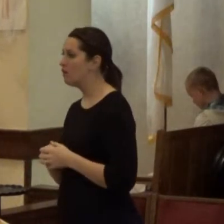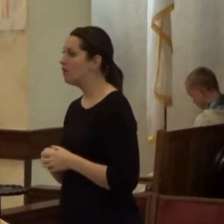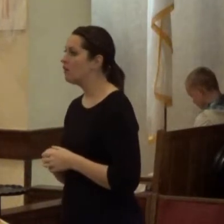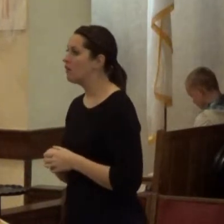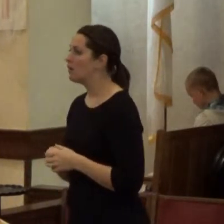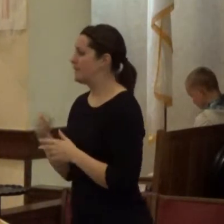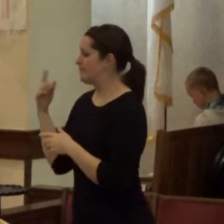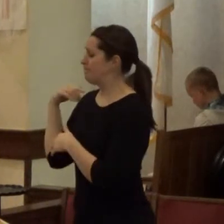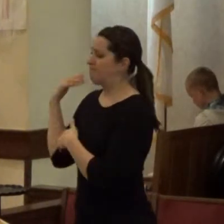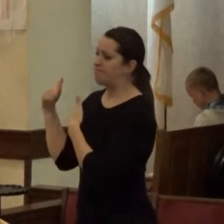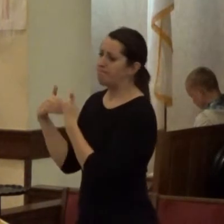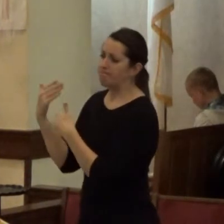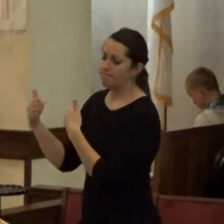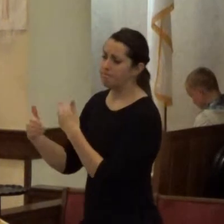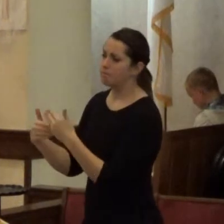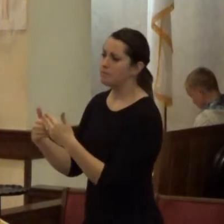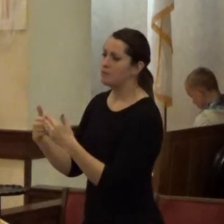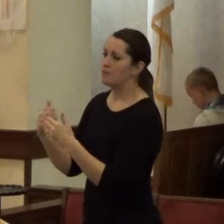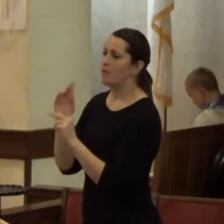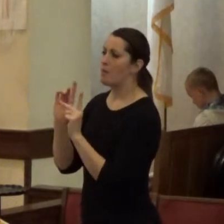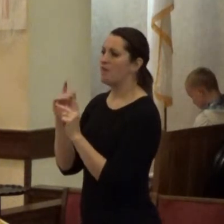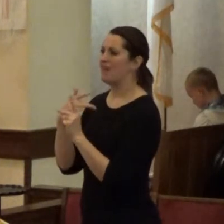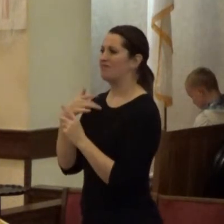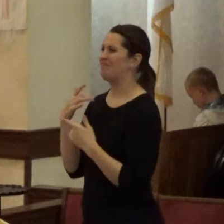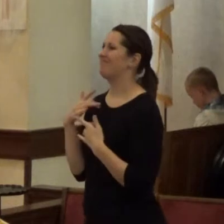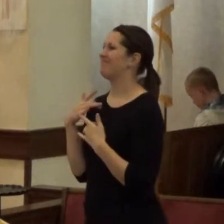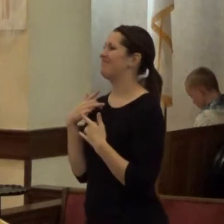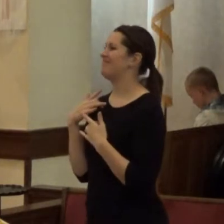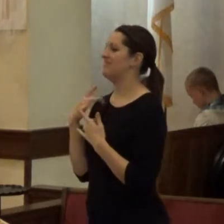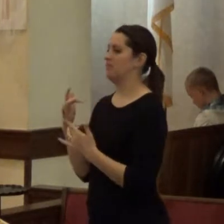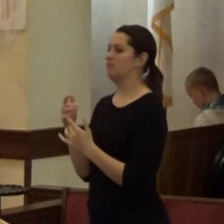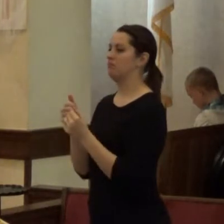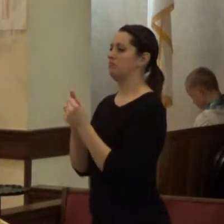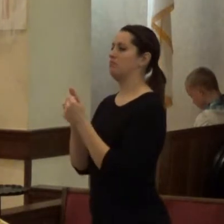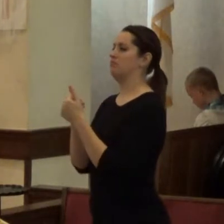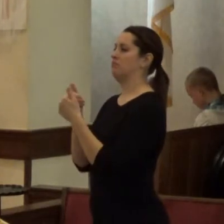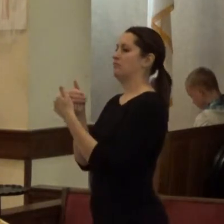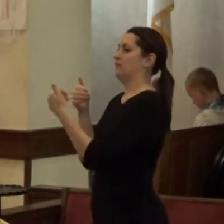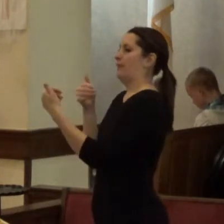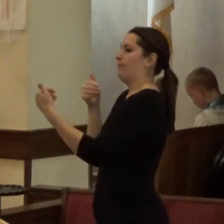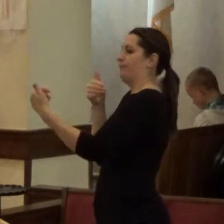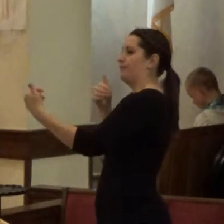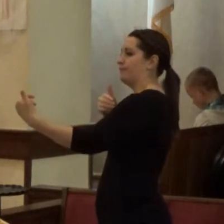All through the ages, people have a tendency to distance themselves